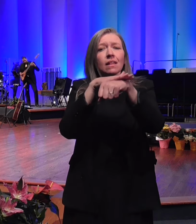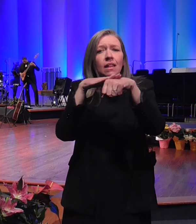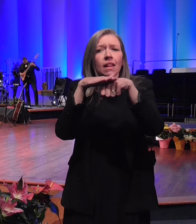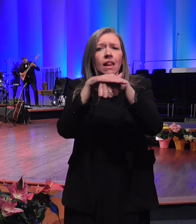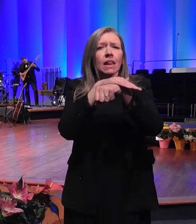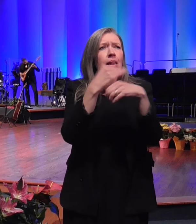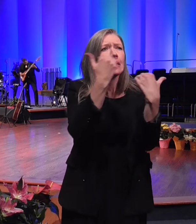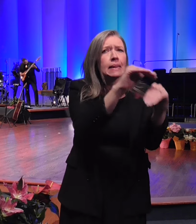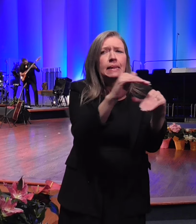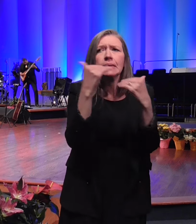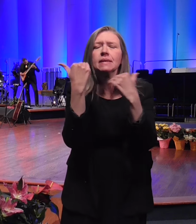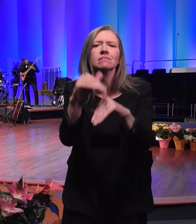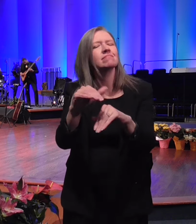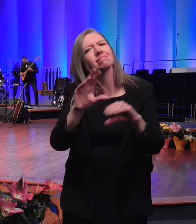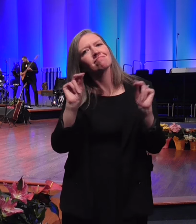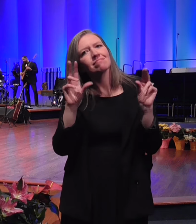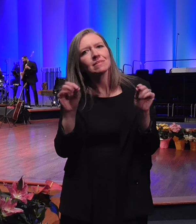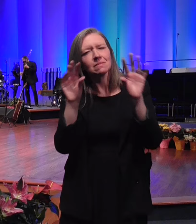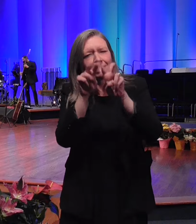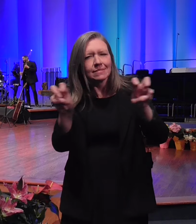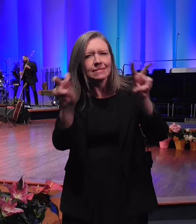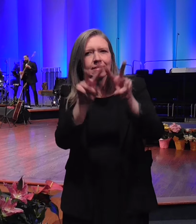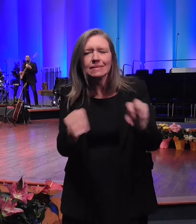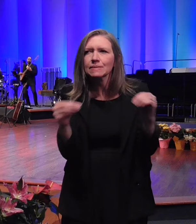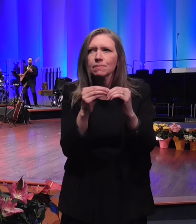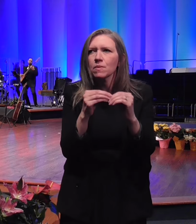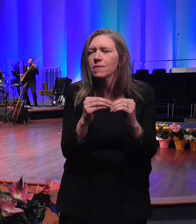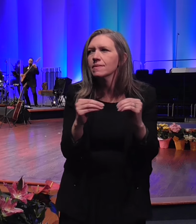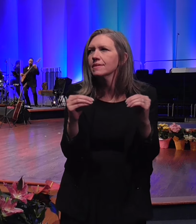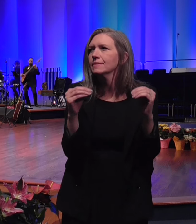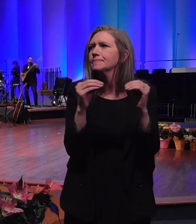than what I see.